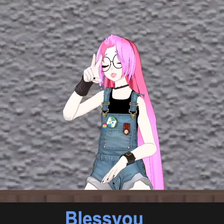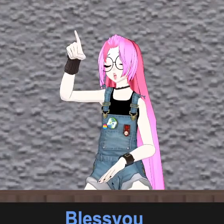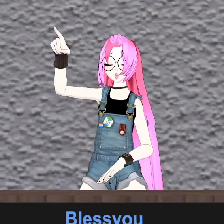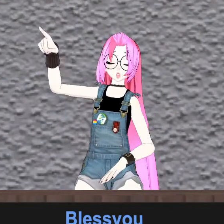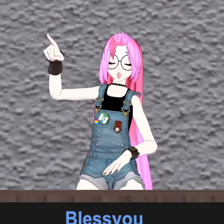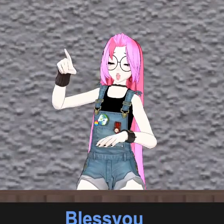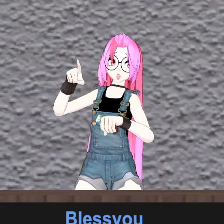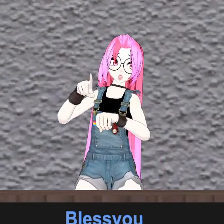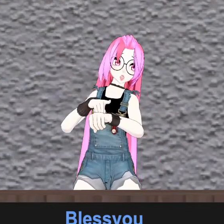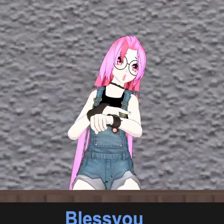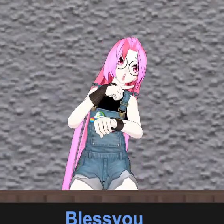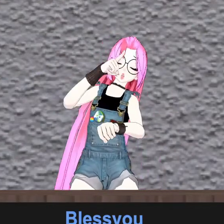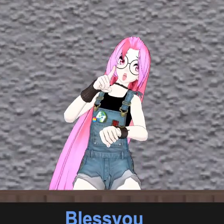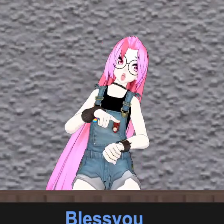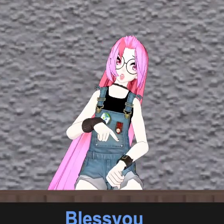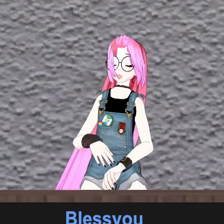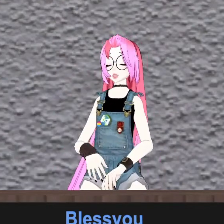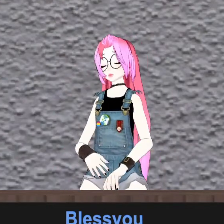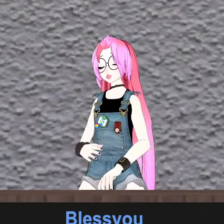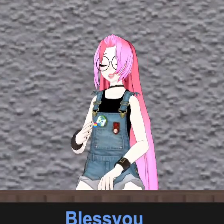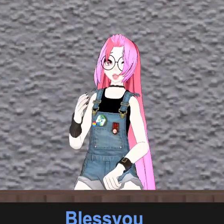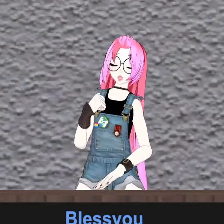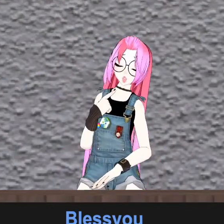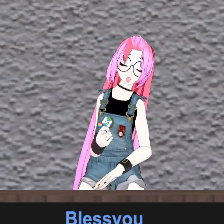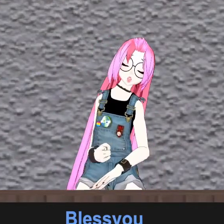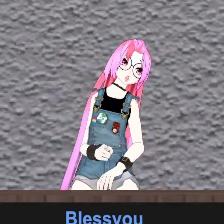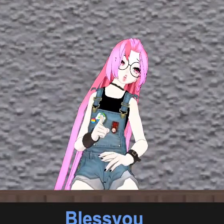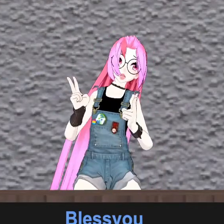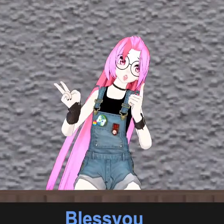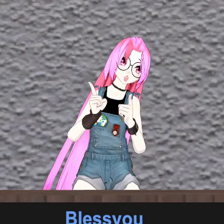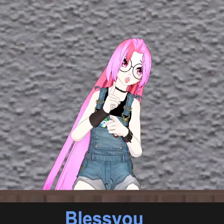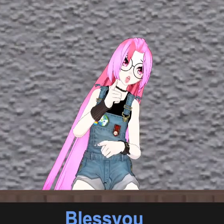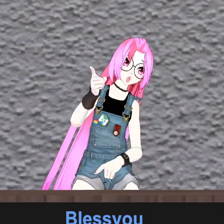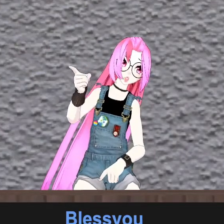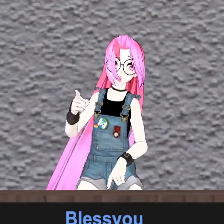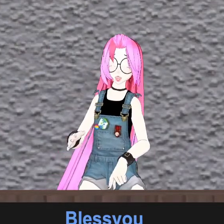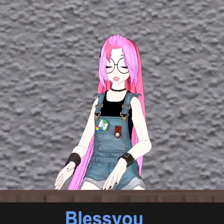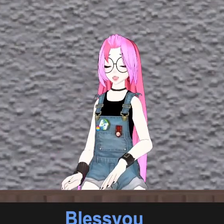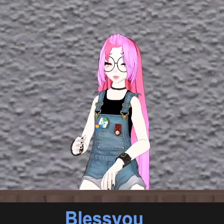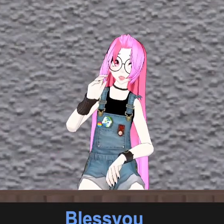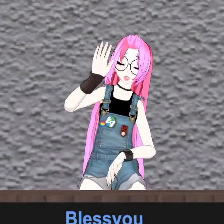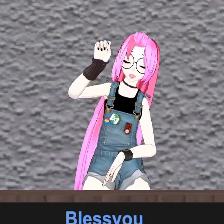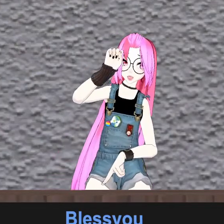Shawar machine got a super long name, and if I want to tell somebody, oh, I was hanging out with Shawar machine, I'm gonna have to be like,